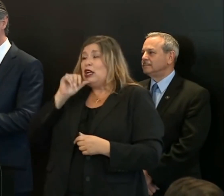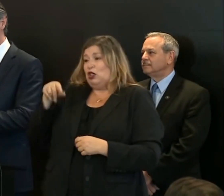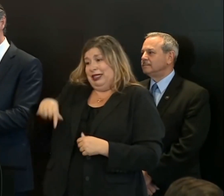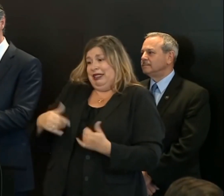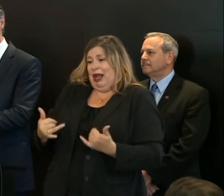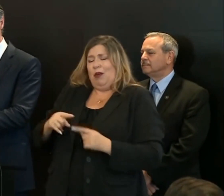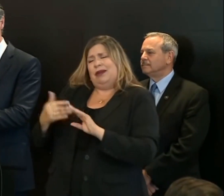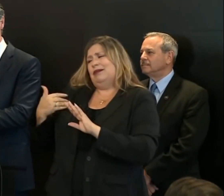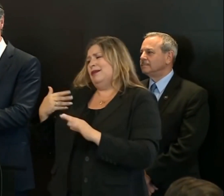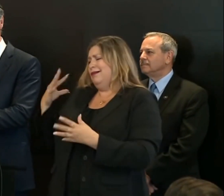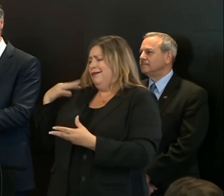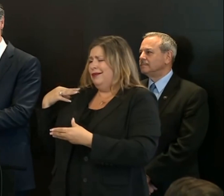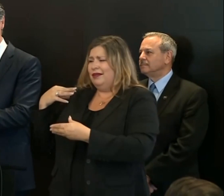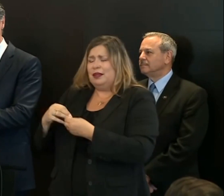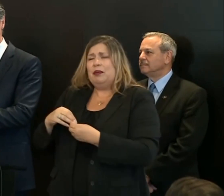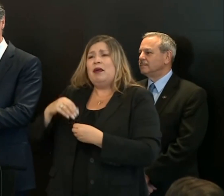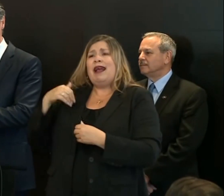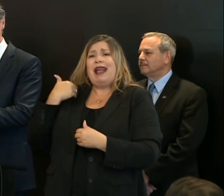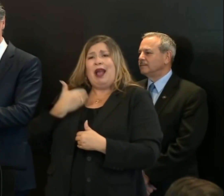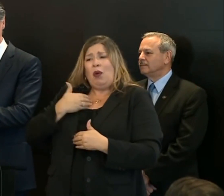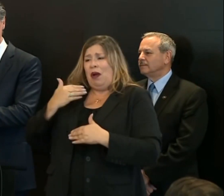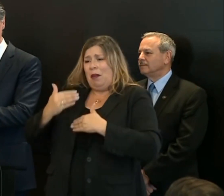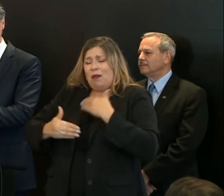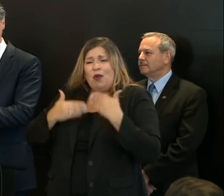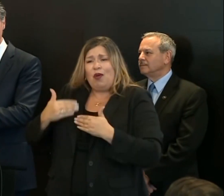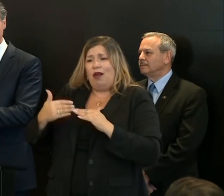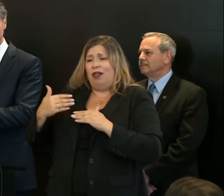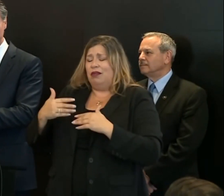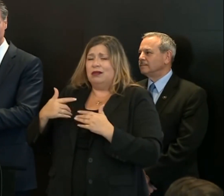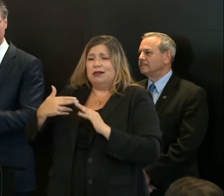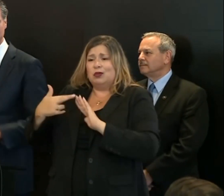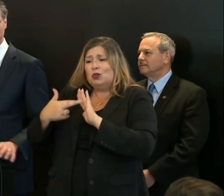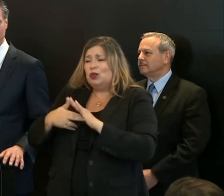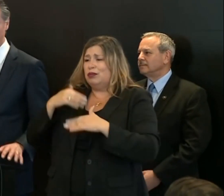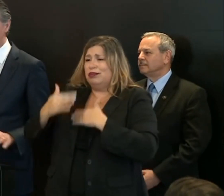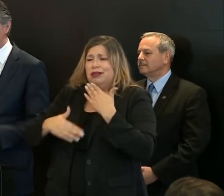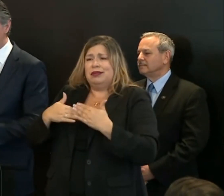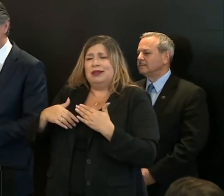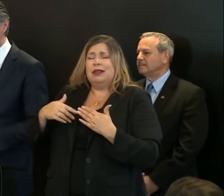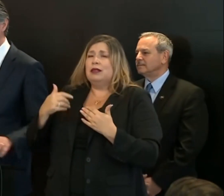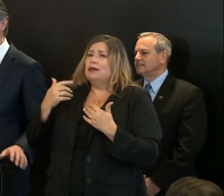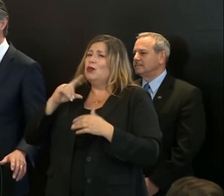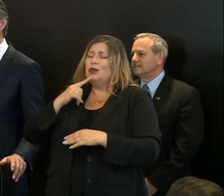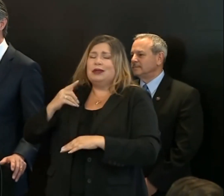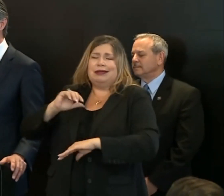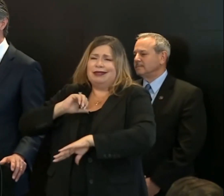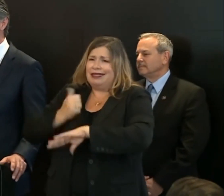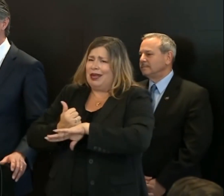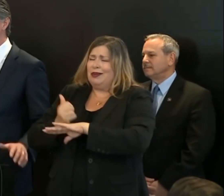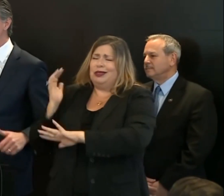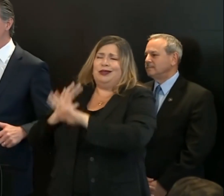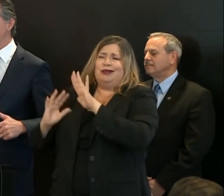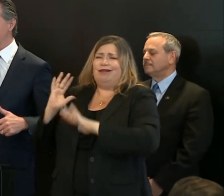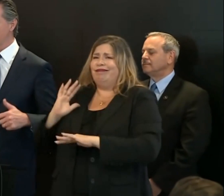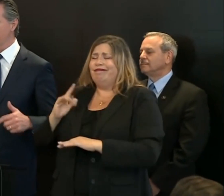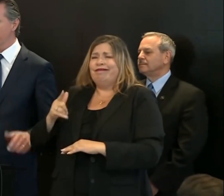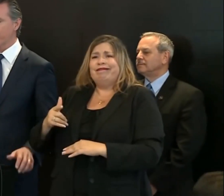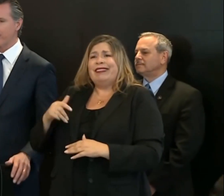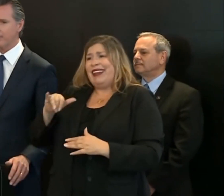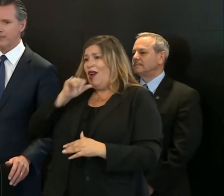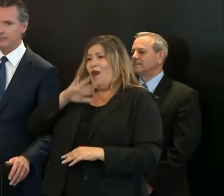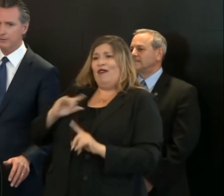not our first great challenge as it relates to public health. Quite the contrary. These protocols have